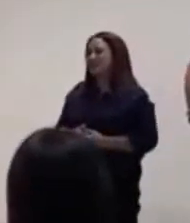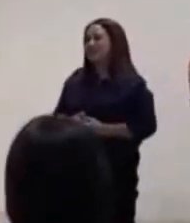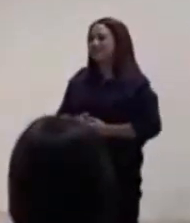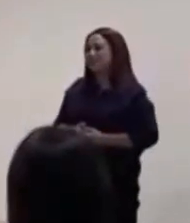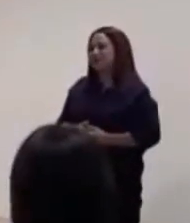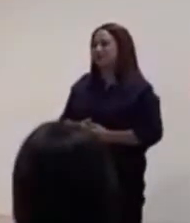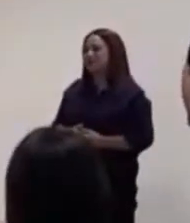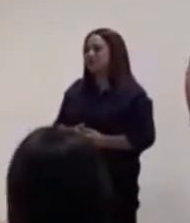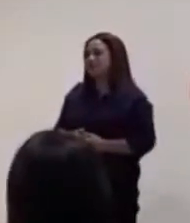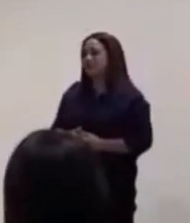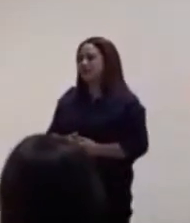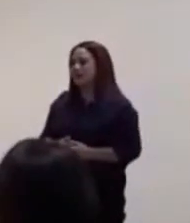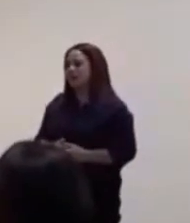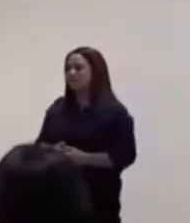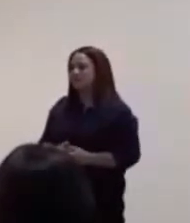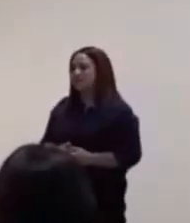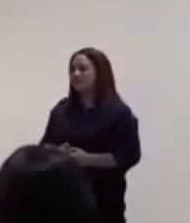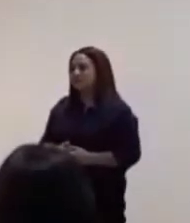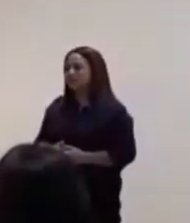I realized about,